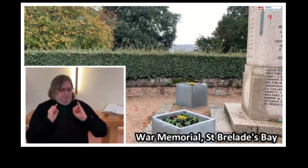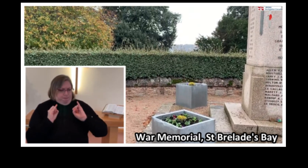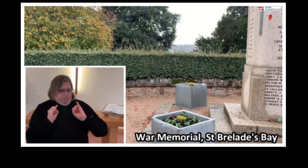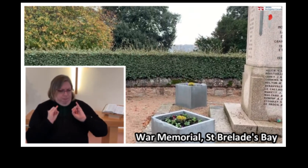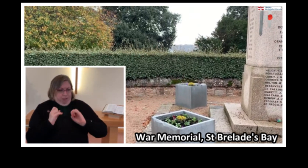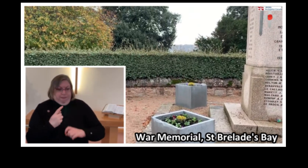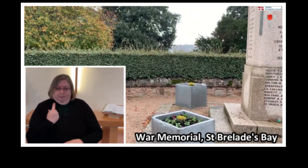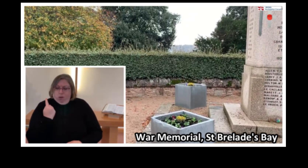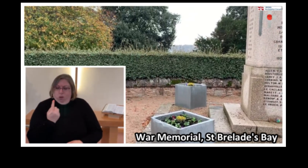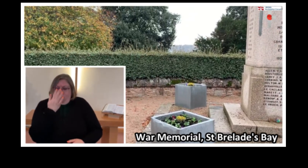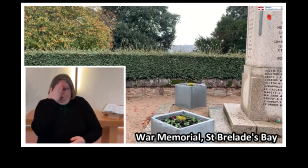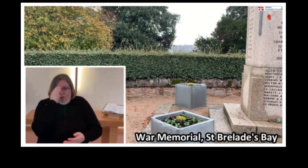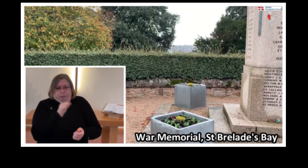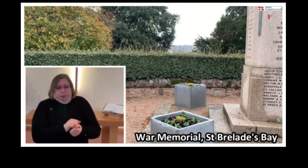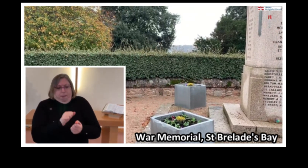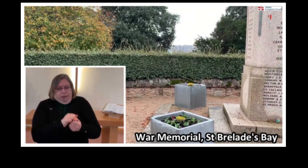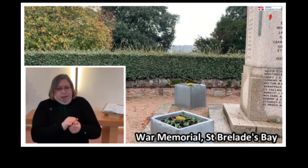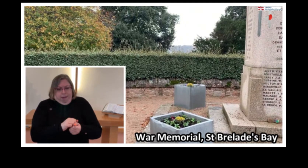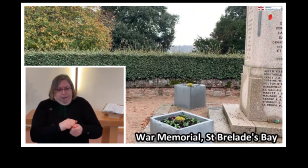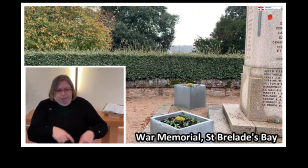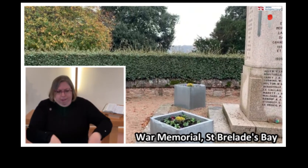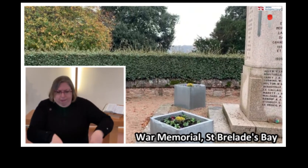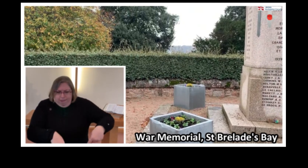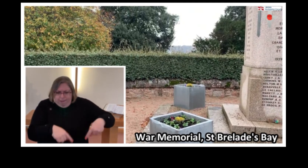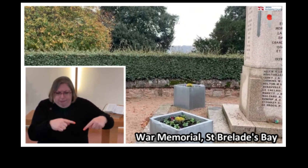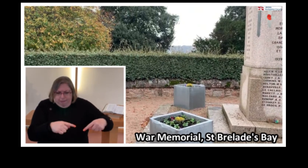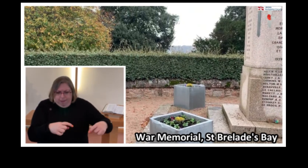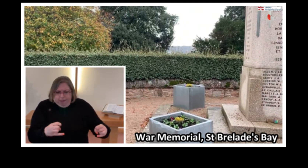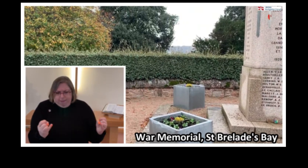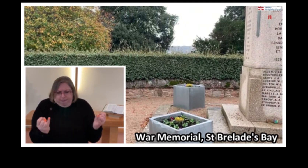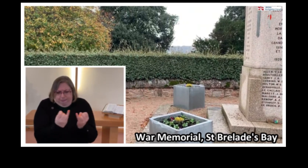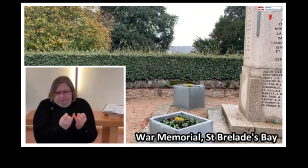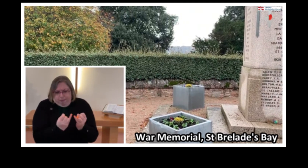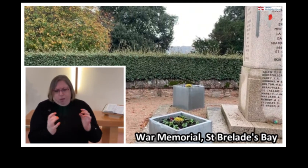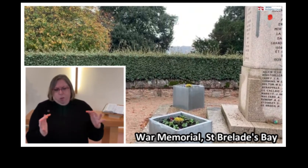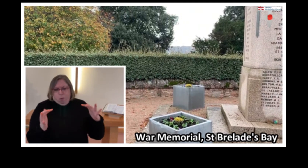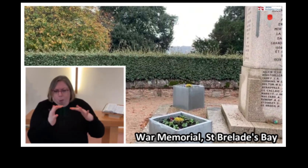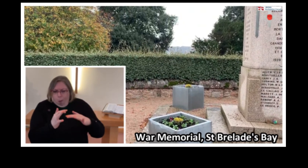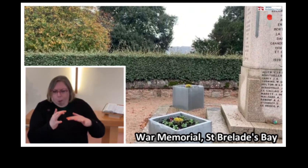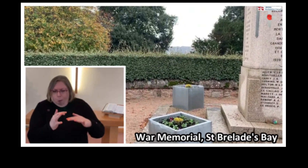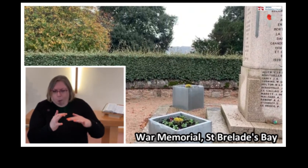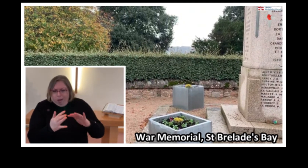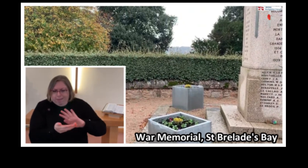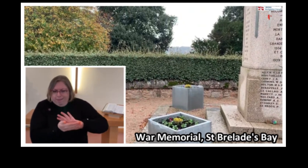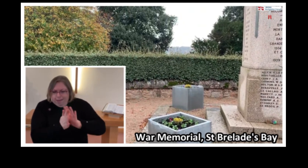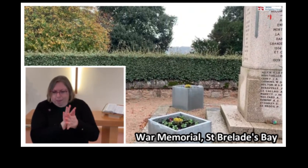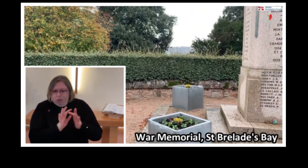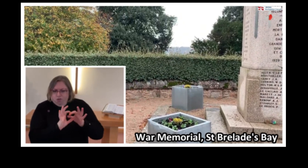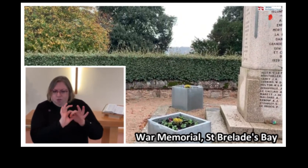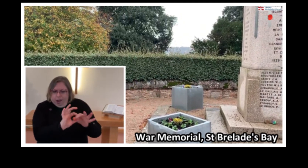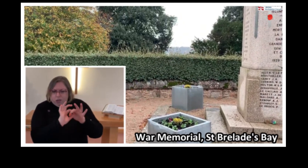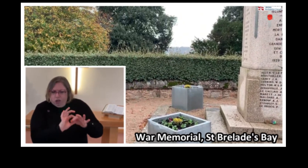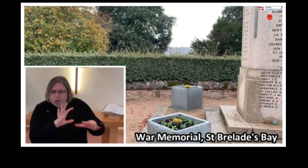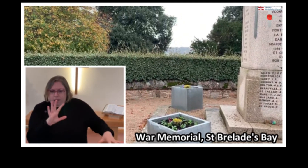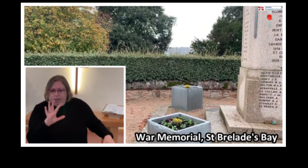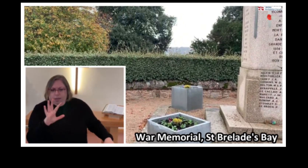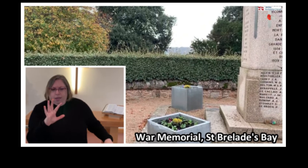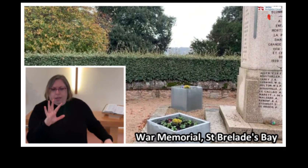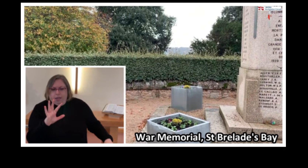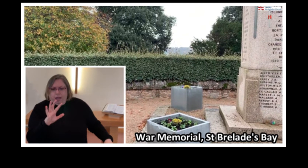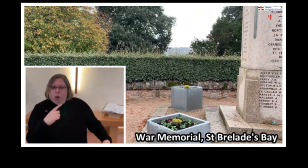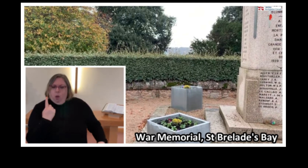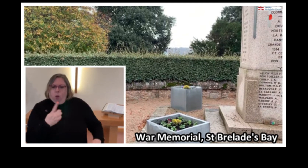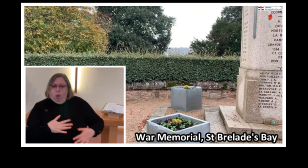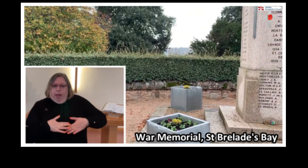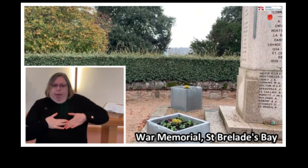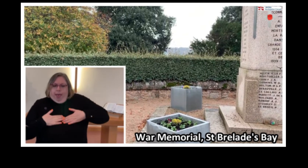For those who remember conflicts that have damaged their relationships, and for those whose health